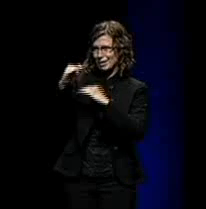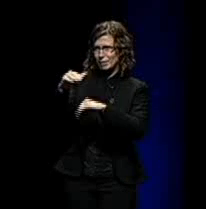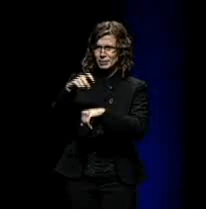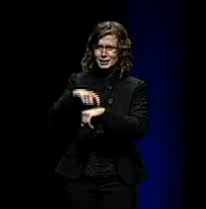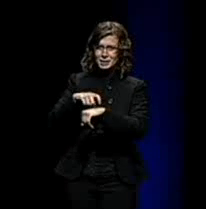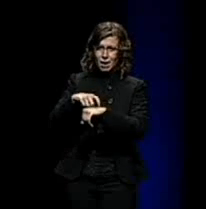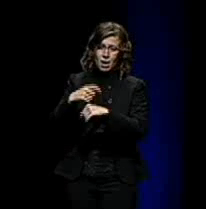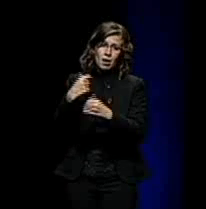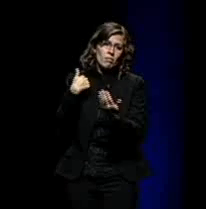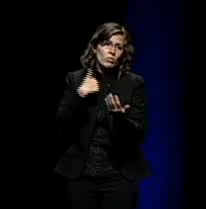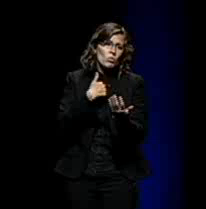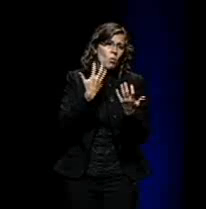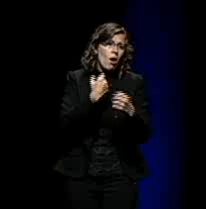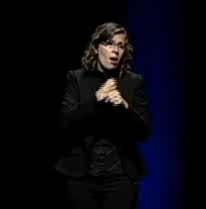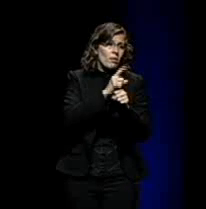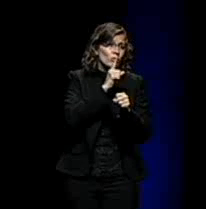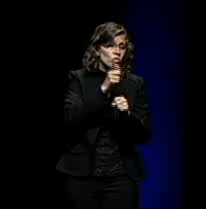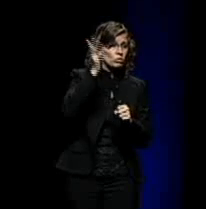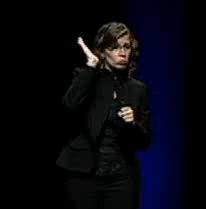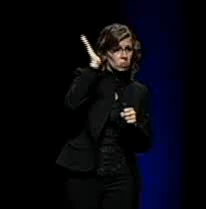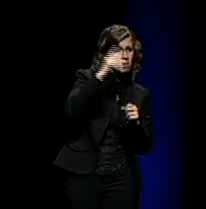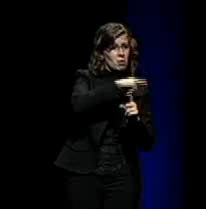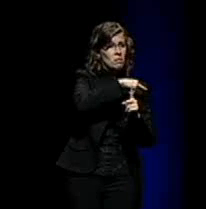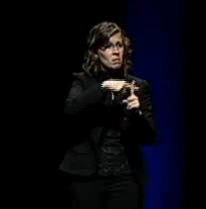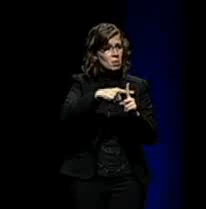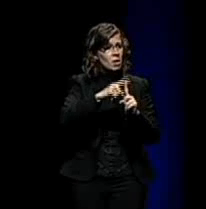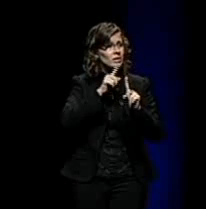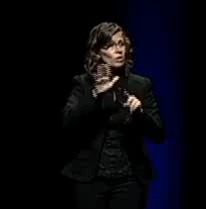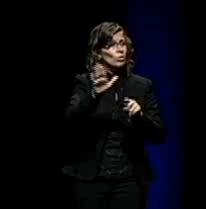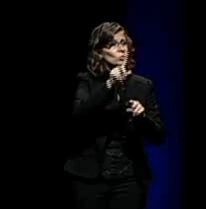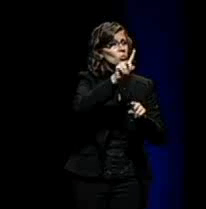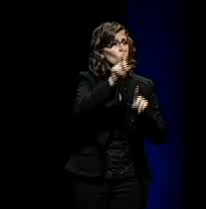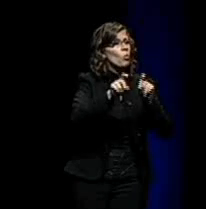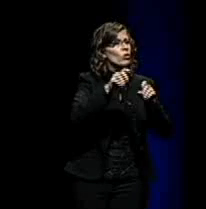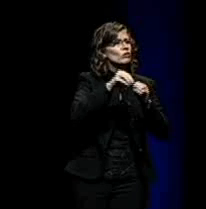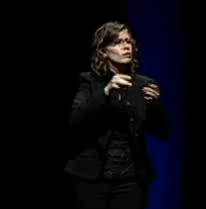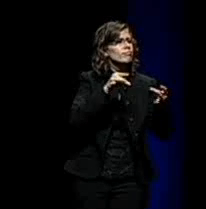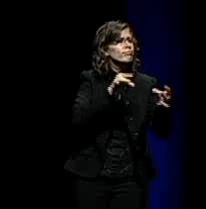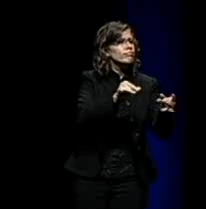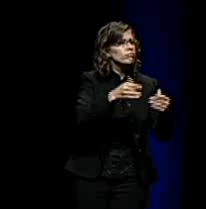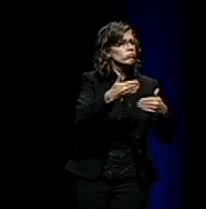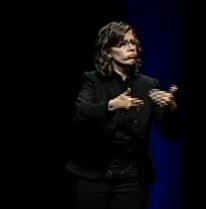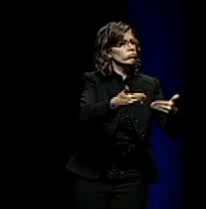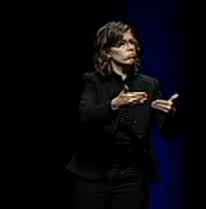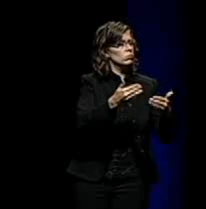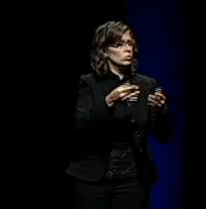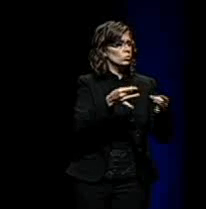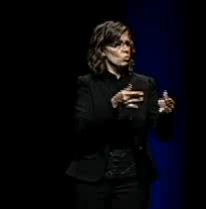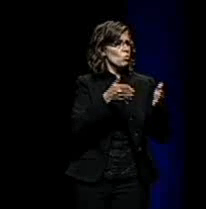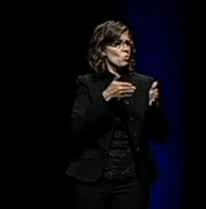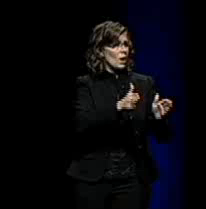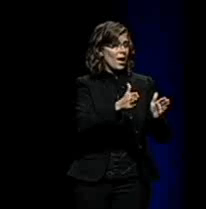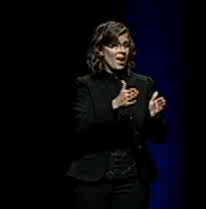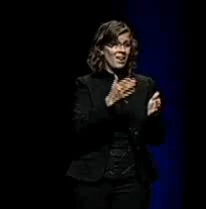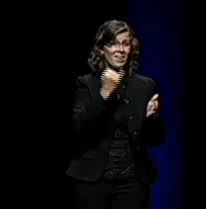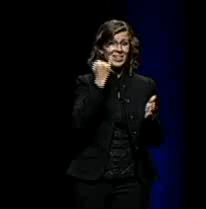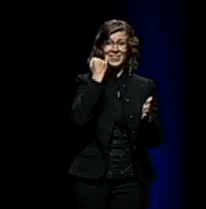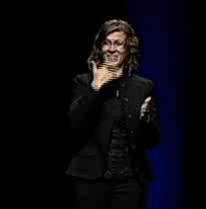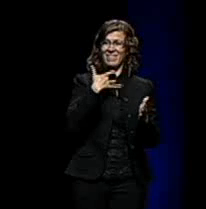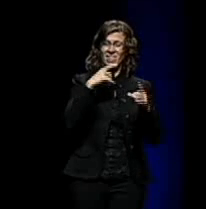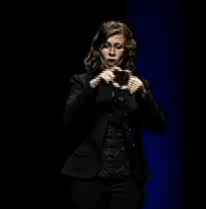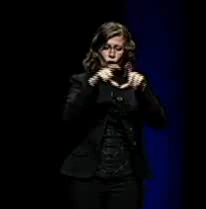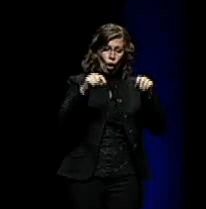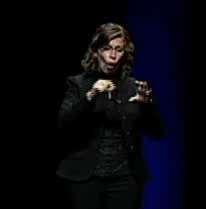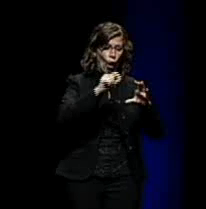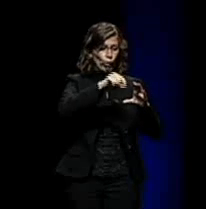we were able to get to questions in an efficient way. I personally apologize if this wasn't the best way